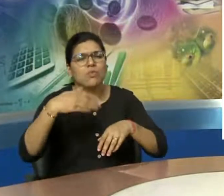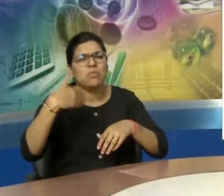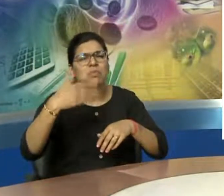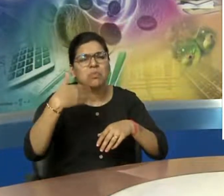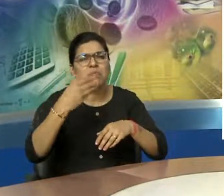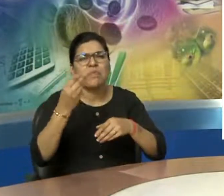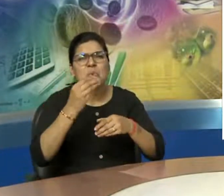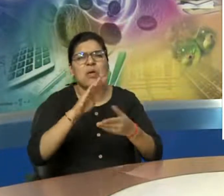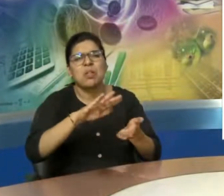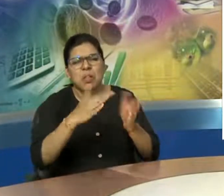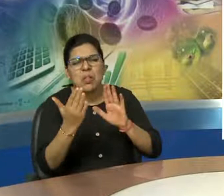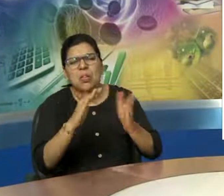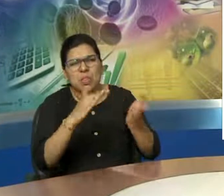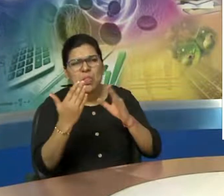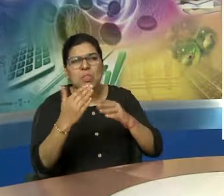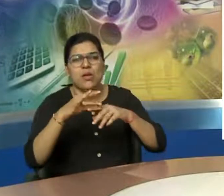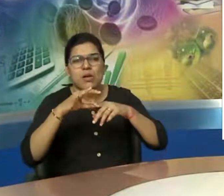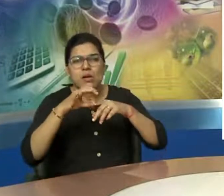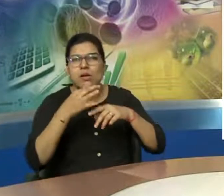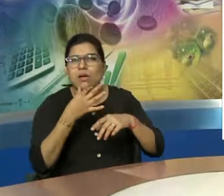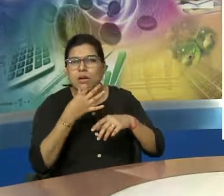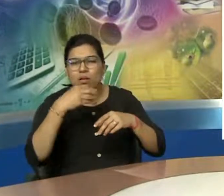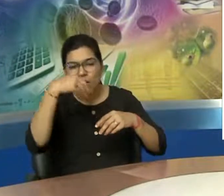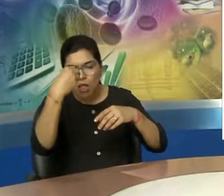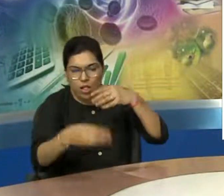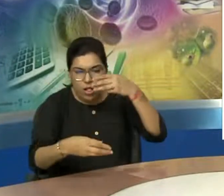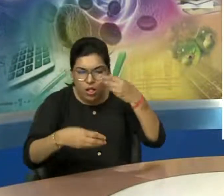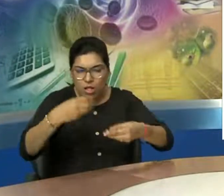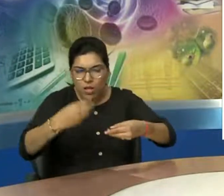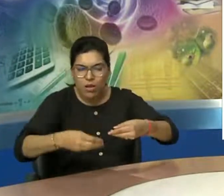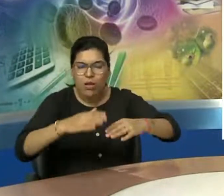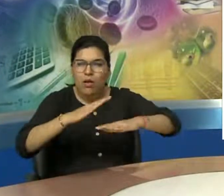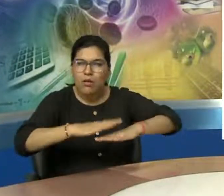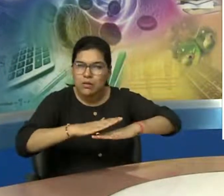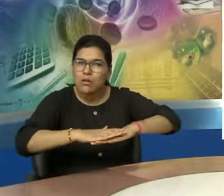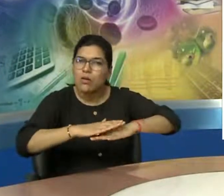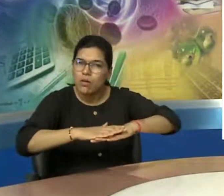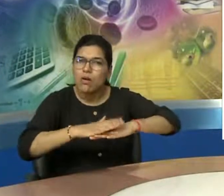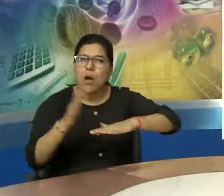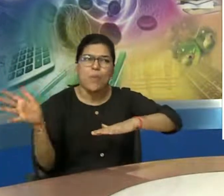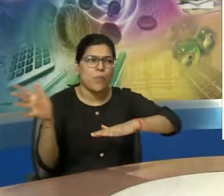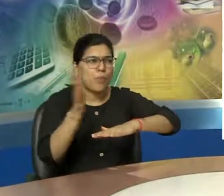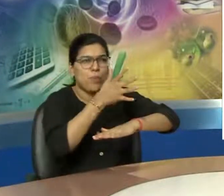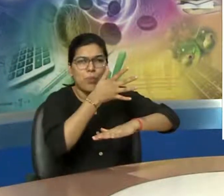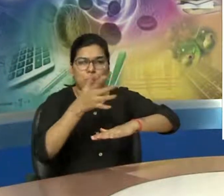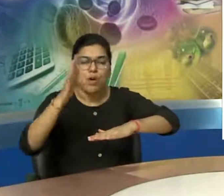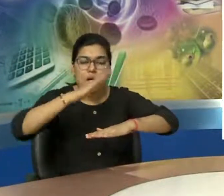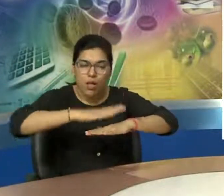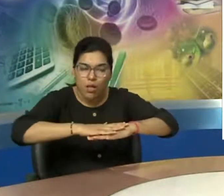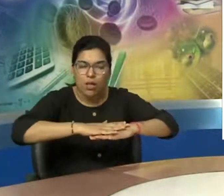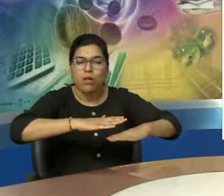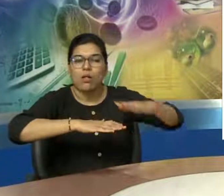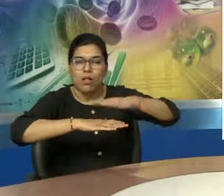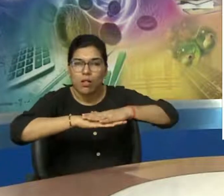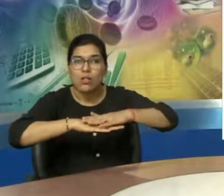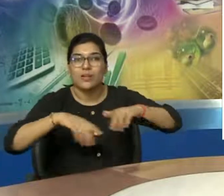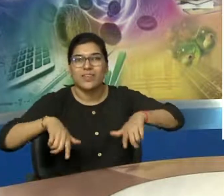of fossil fuel inside the earth, which was formed because of long